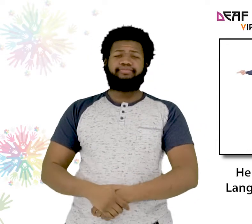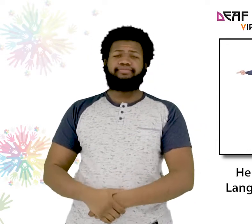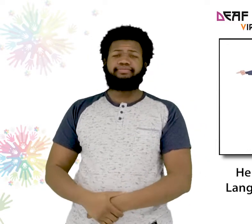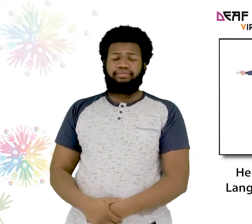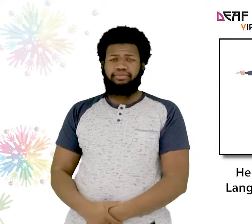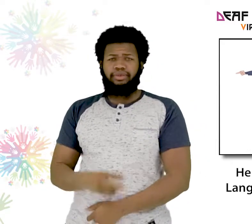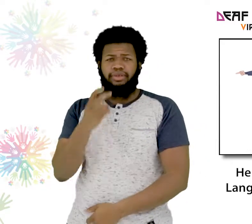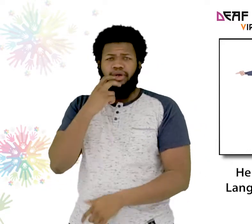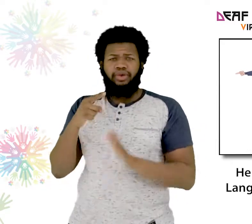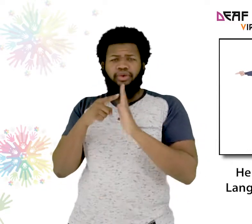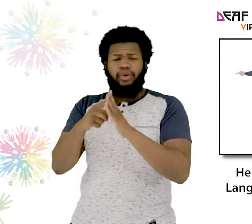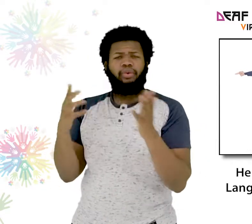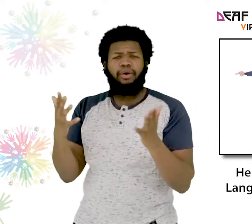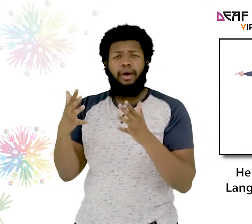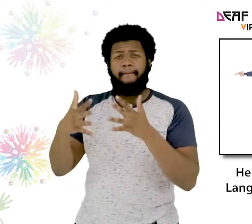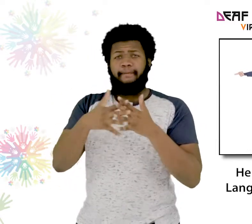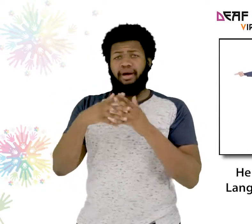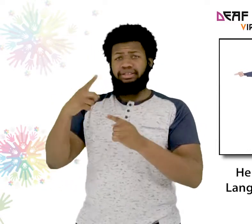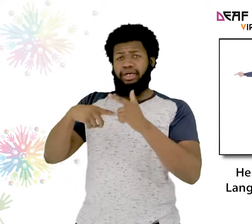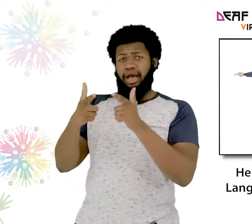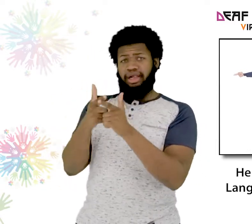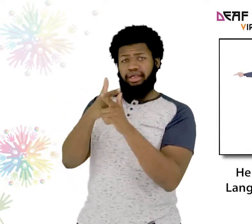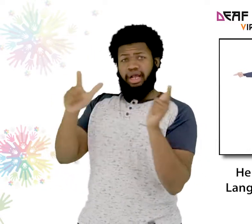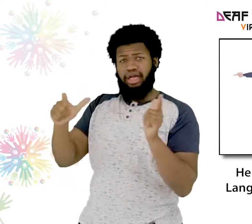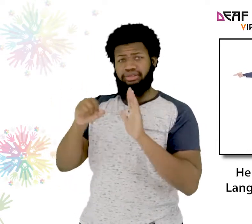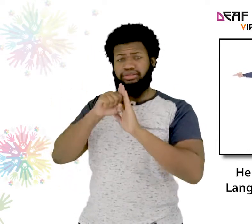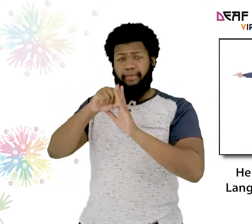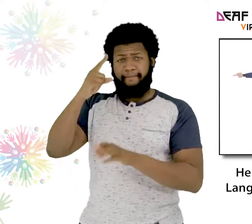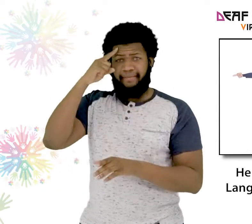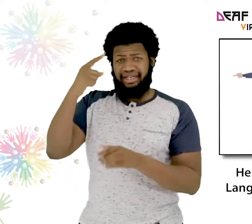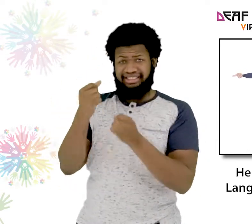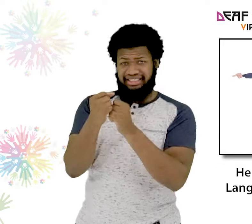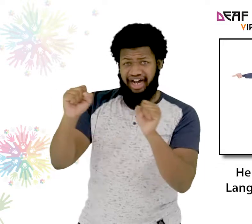He used American Sign Language symbols for safe and out.